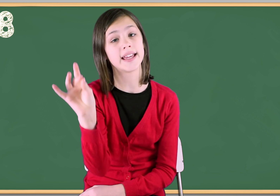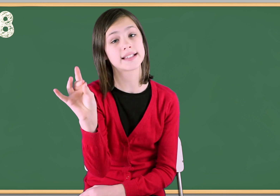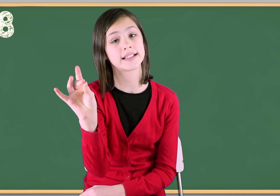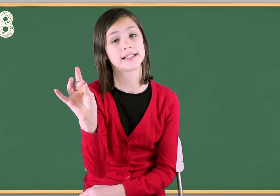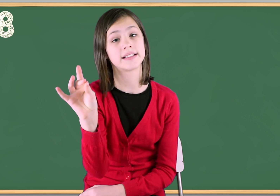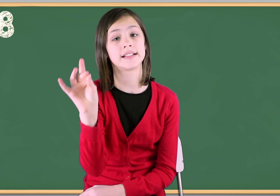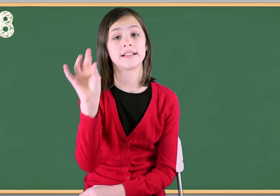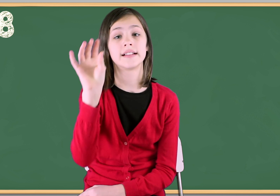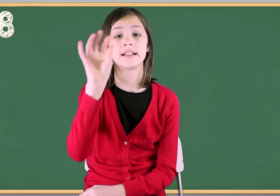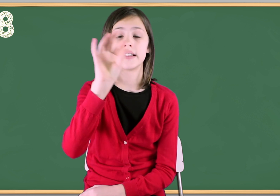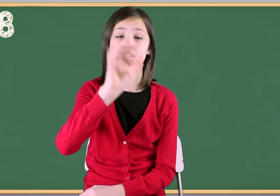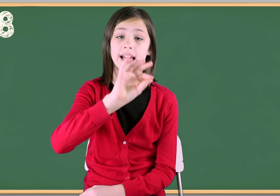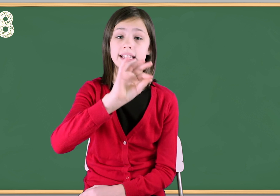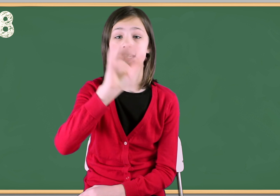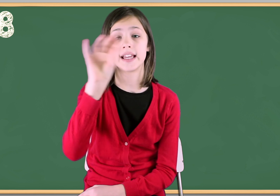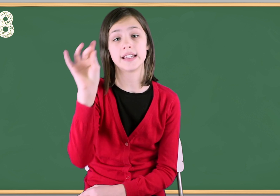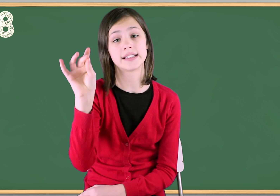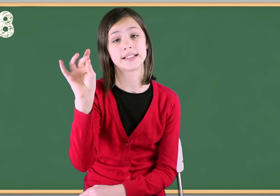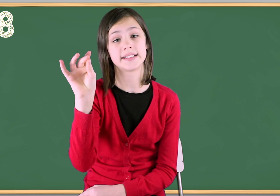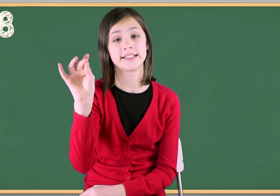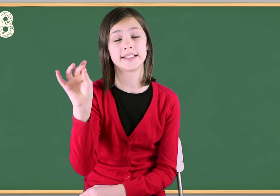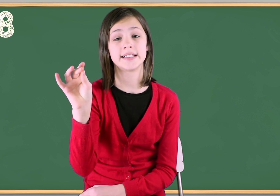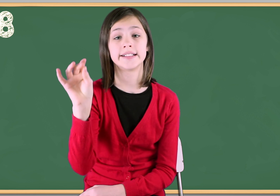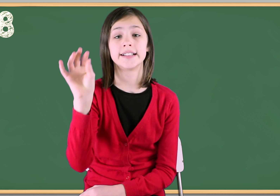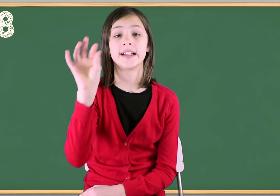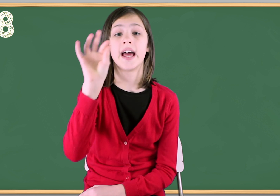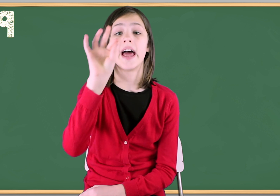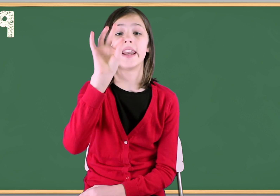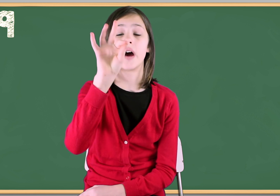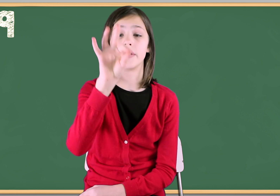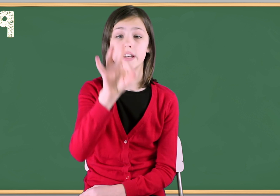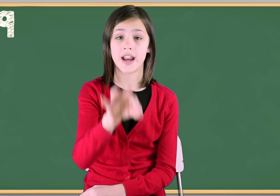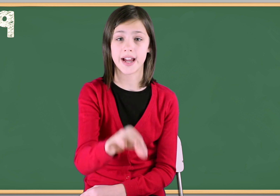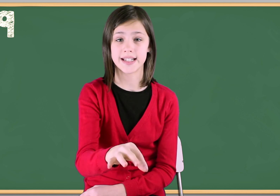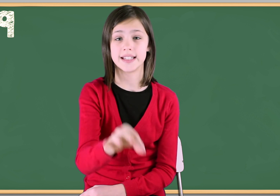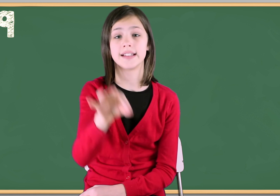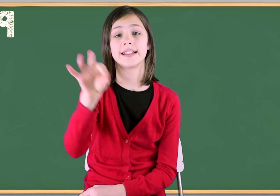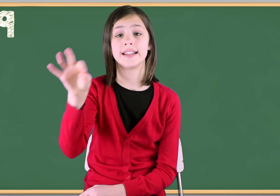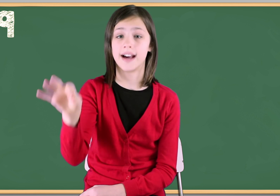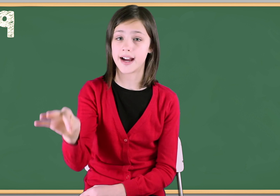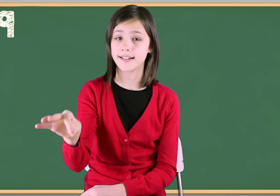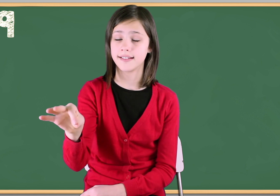98, 98, and now 99,